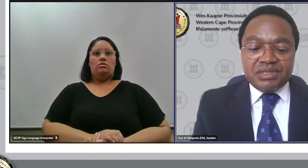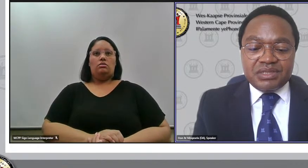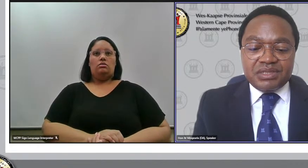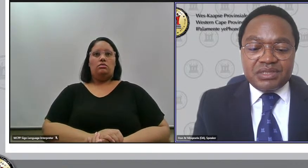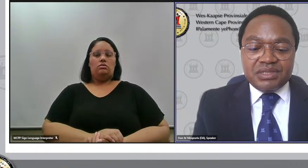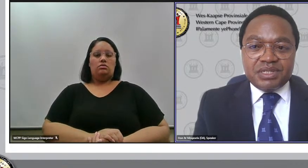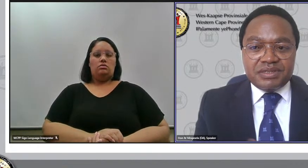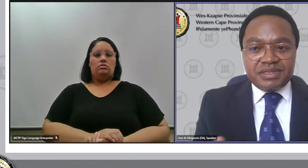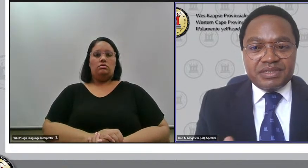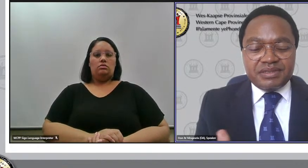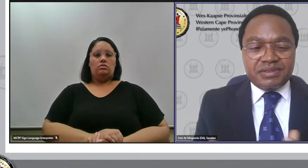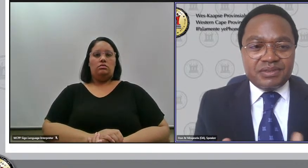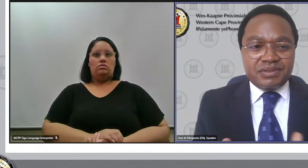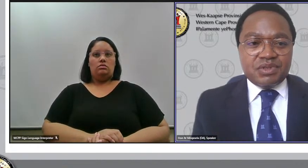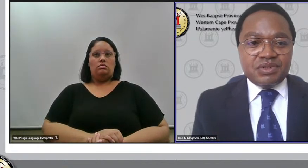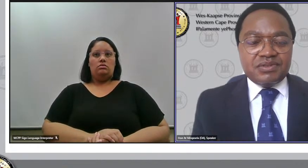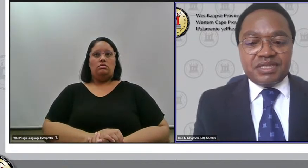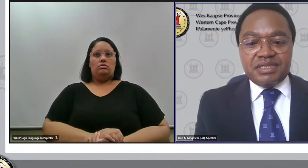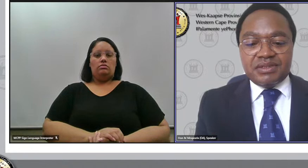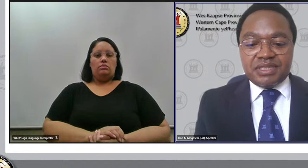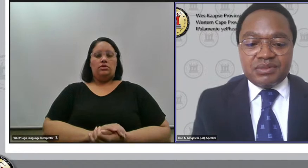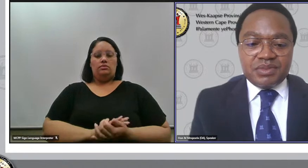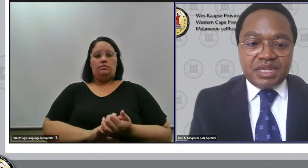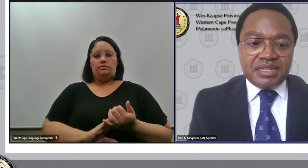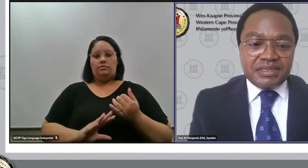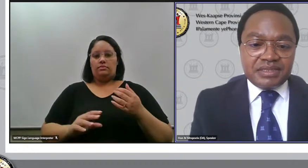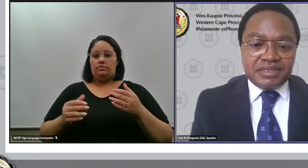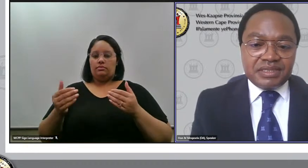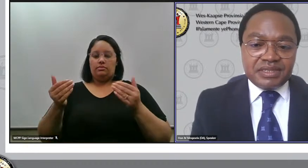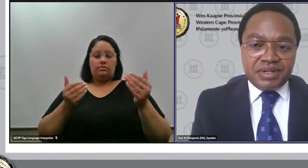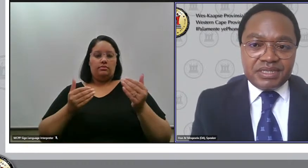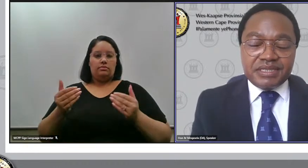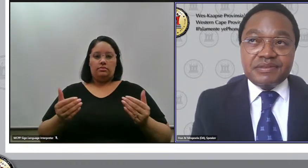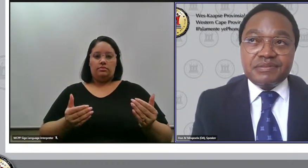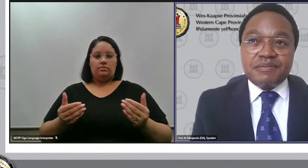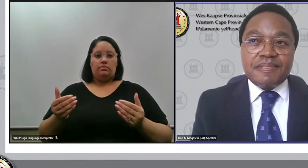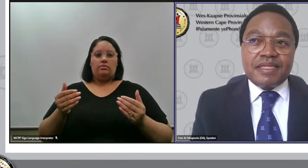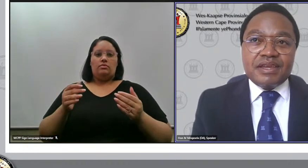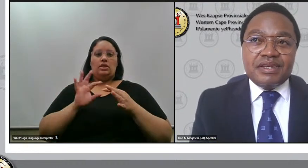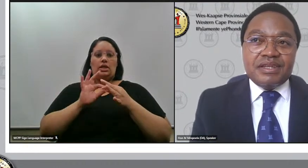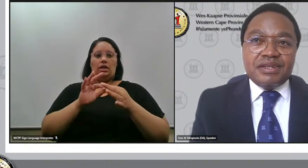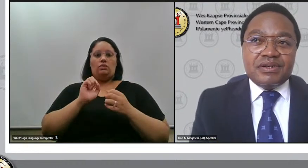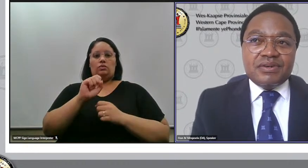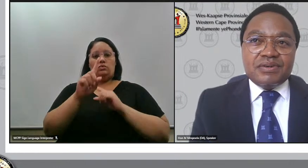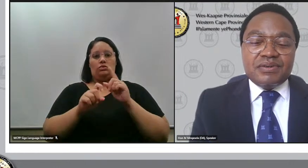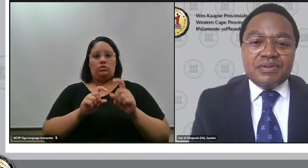we deal with SOPA, to respond on the Honourable Lakers question,